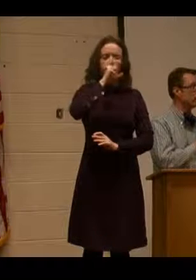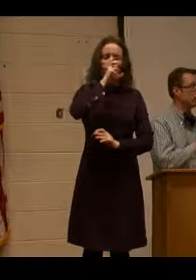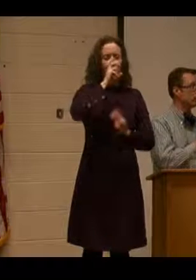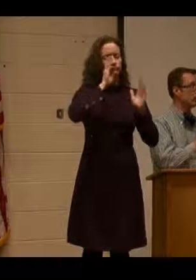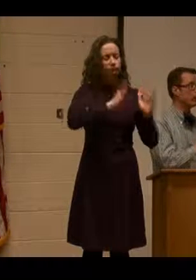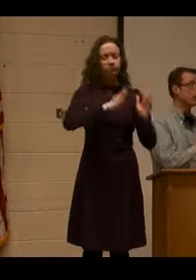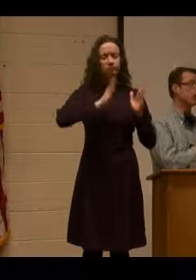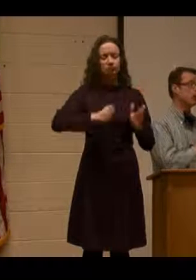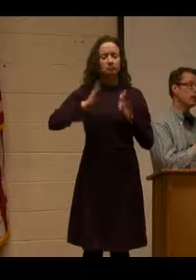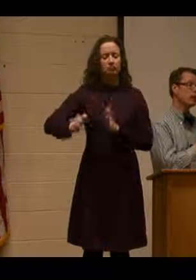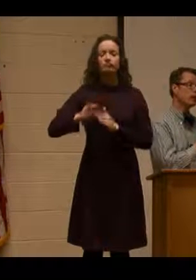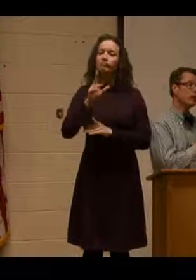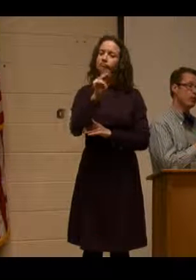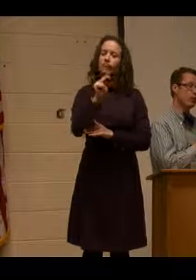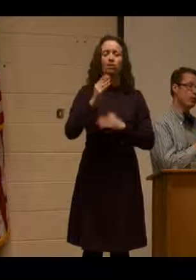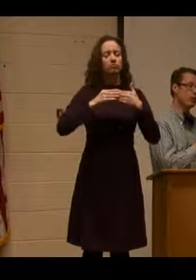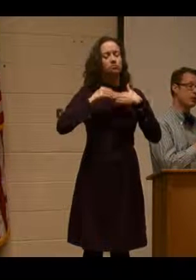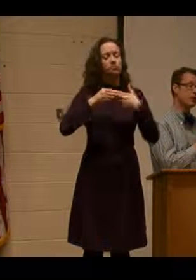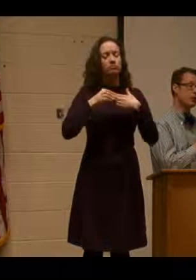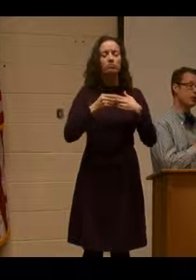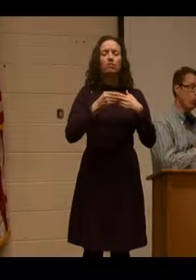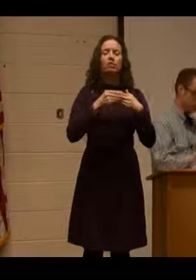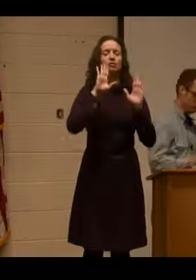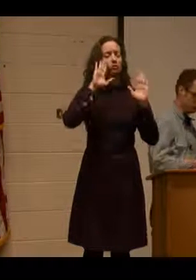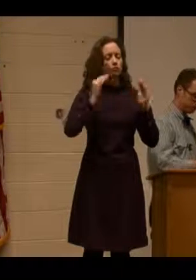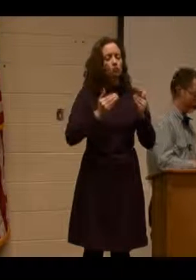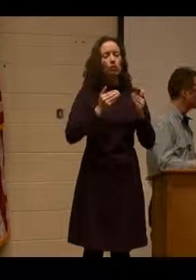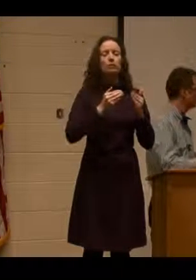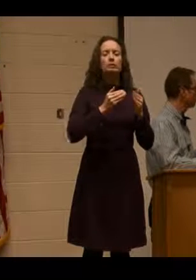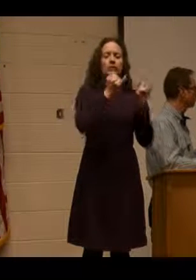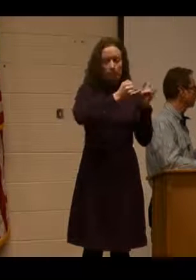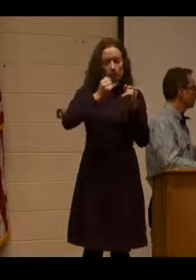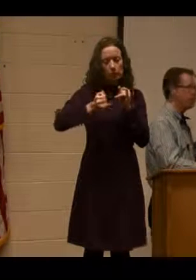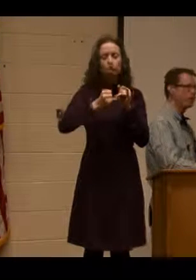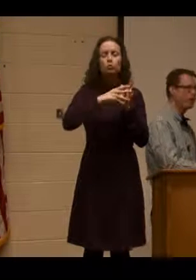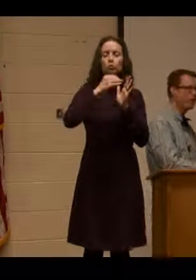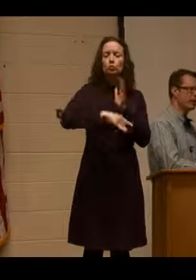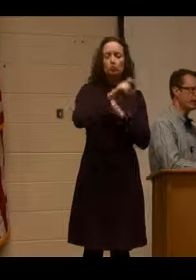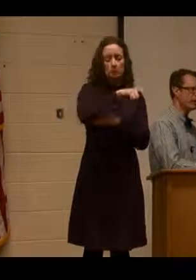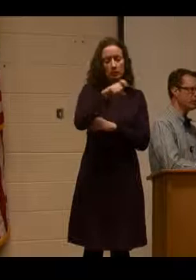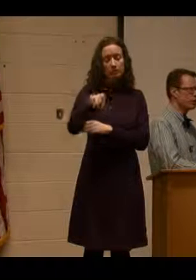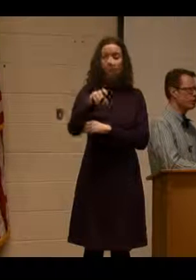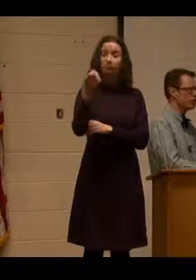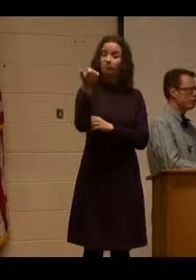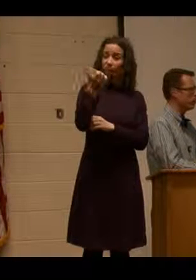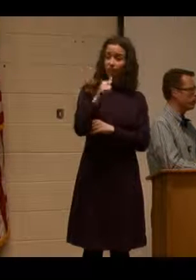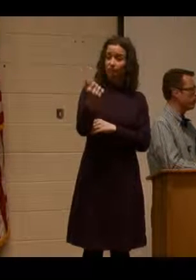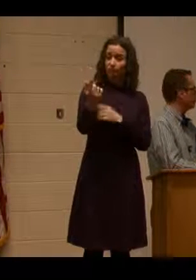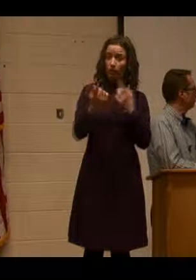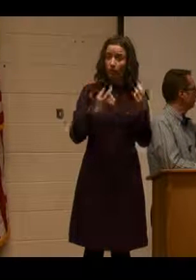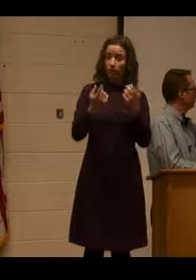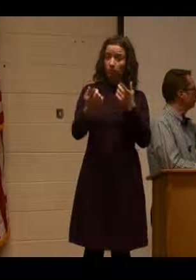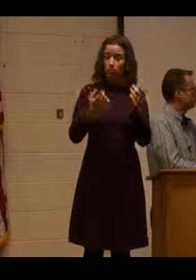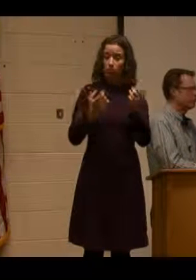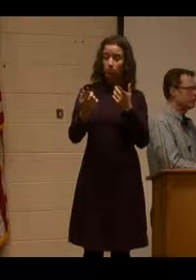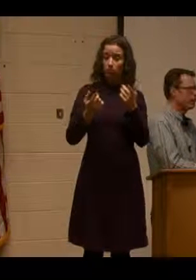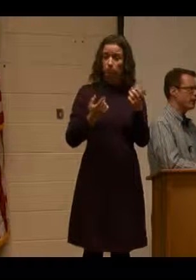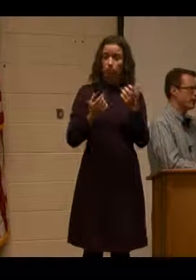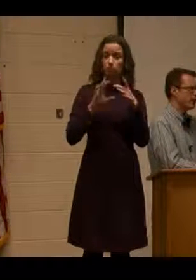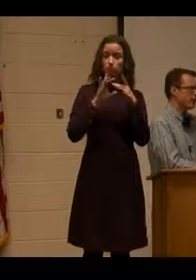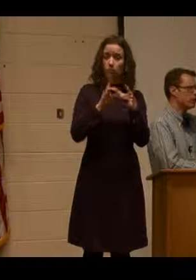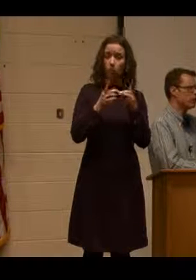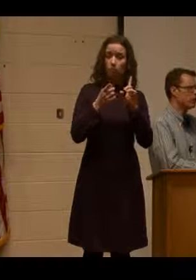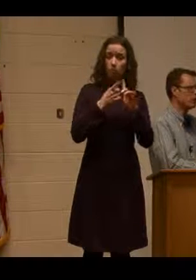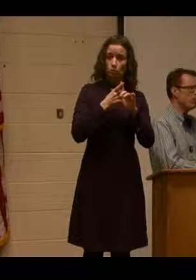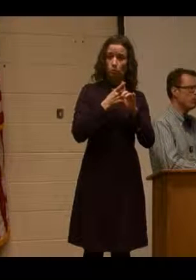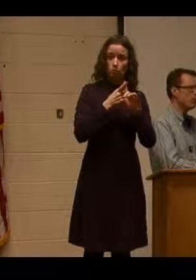the students that enroll. Are there any questions with the residential versus the community